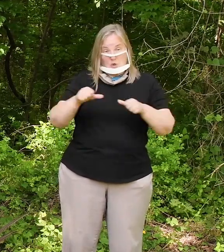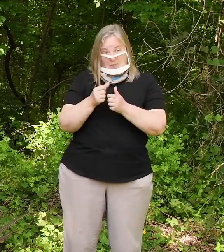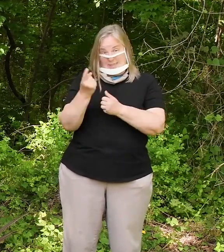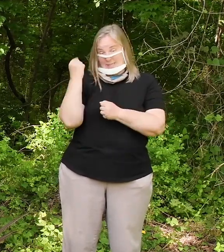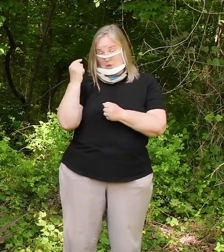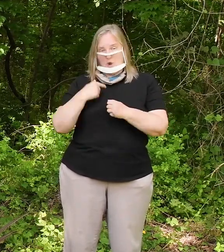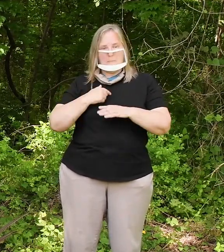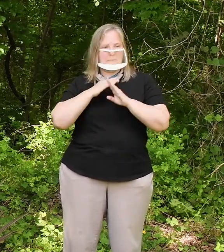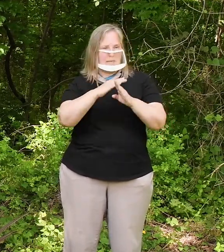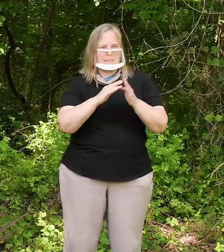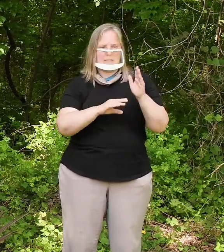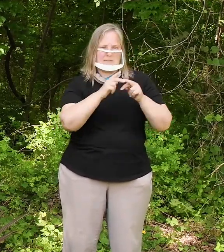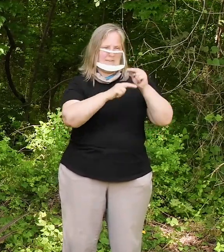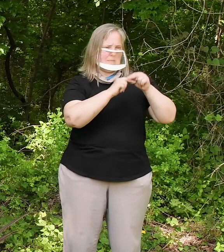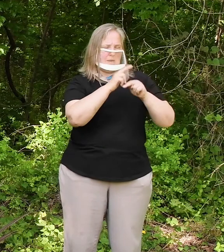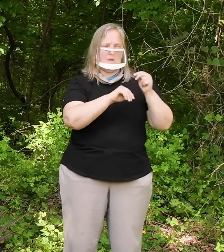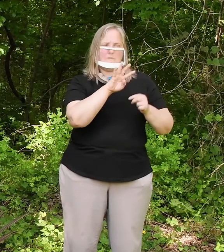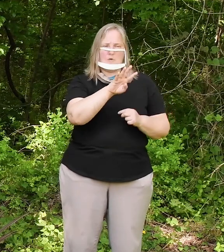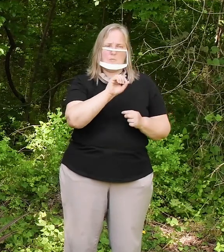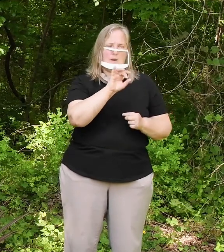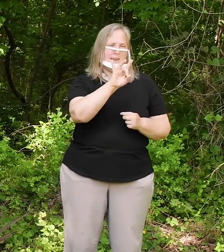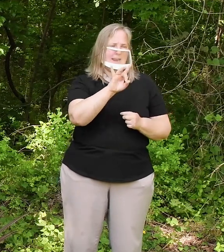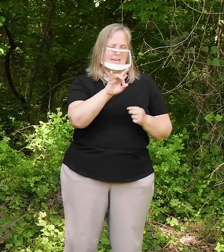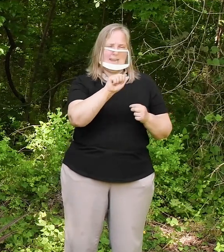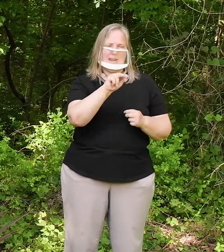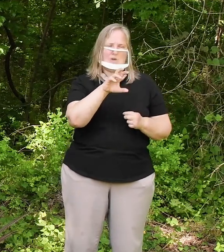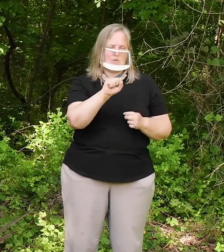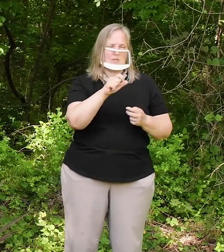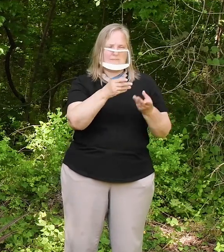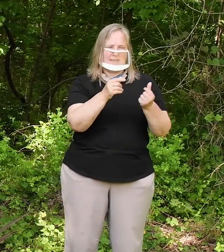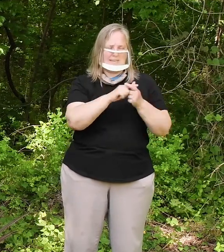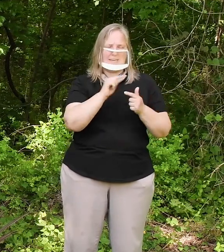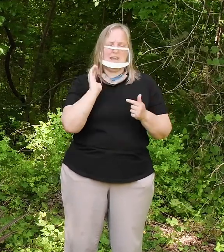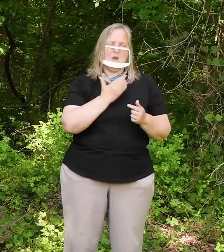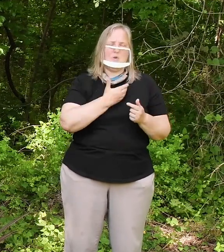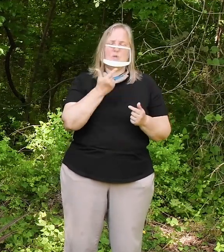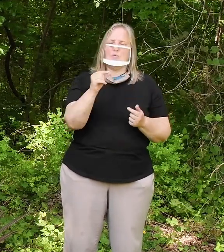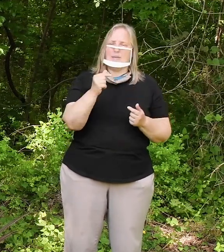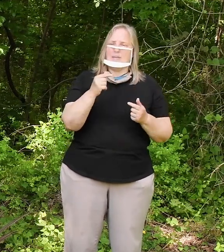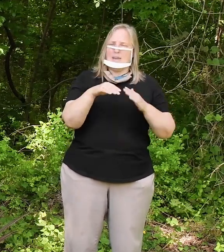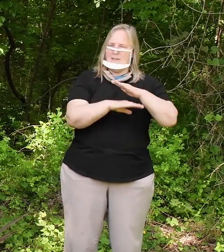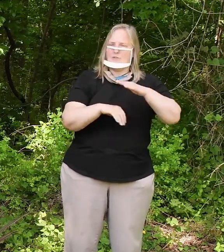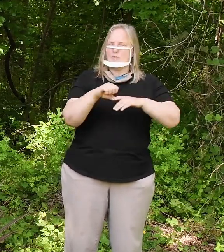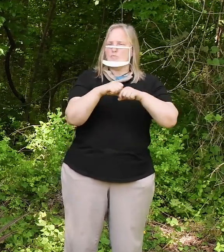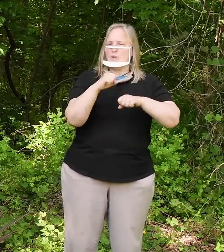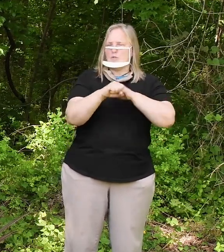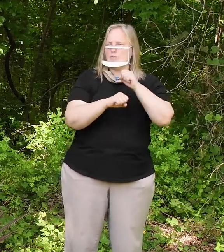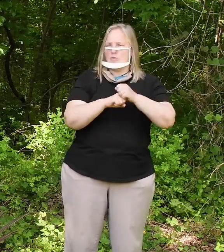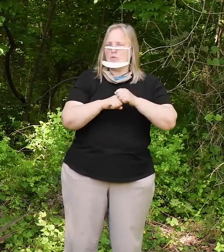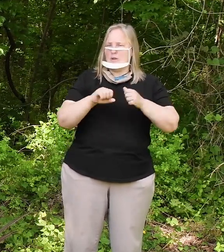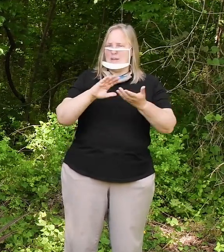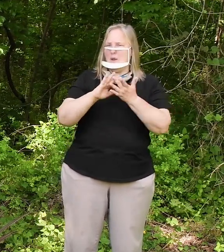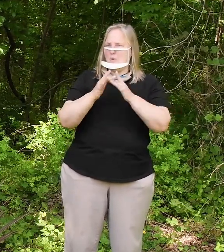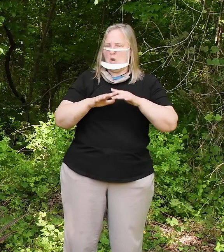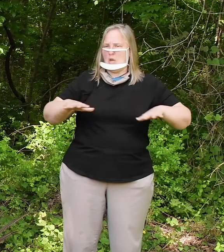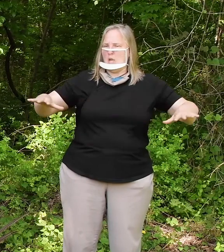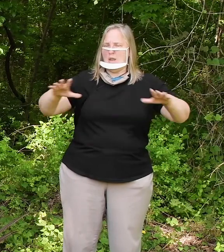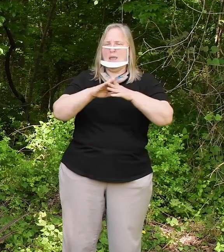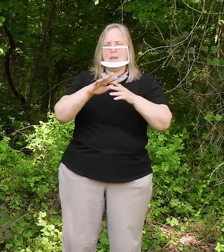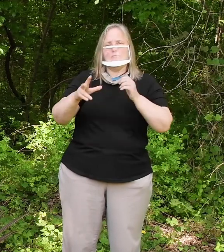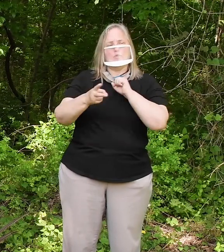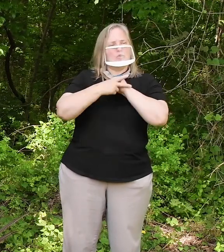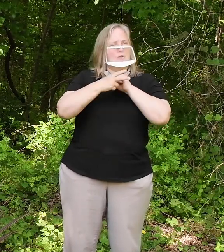of 4.8 acres of land in our green infrastructure network and preserving it as open